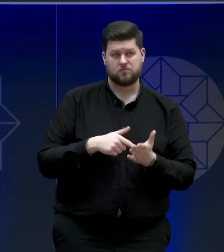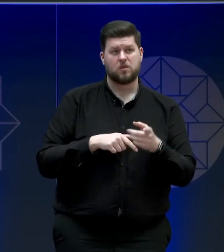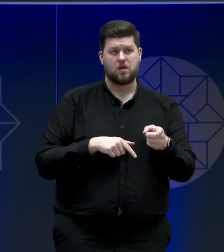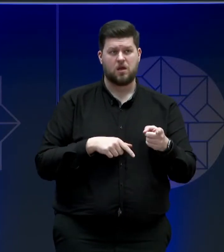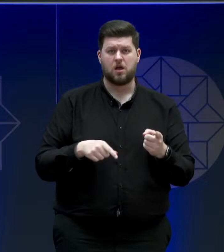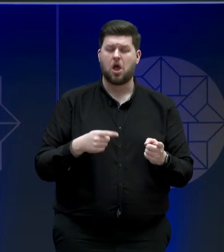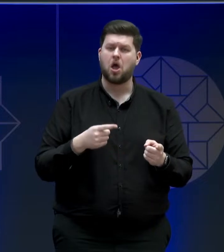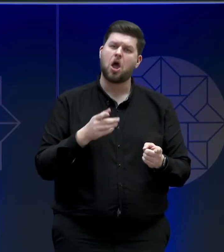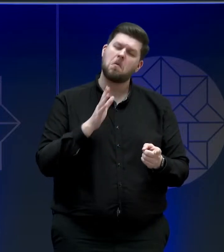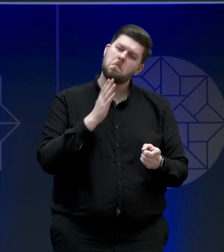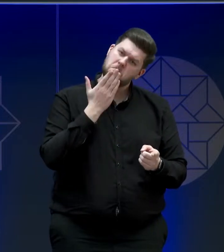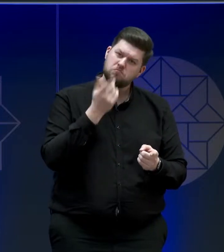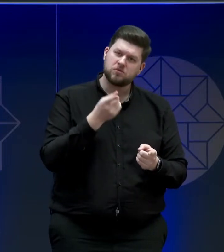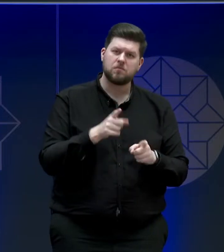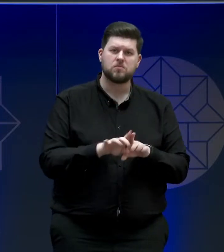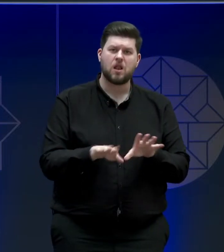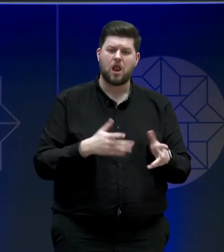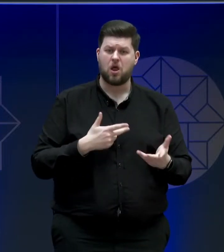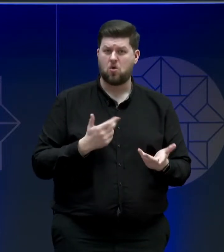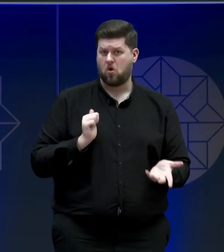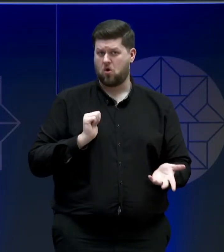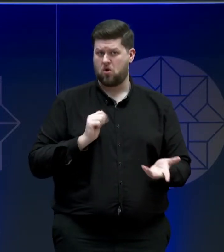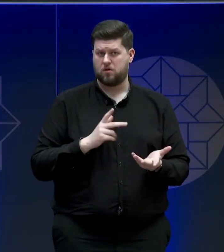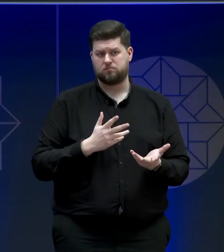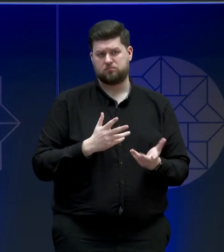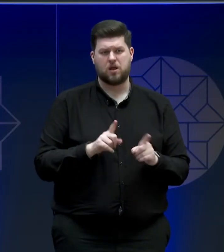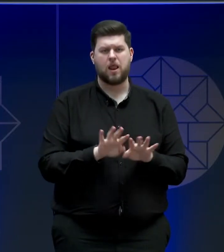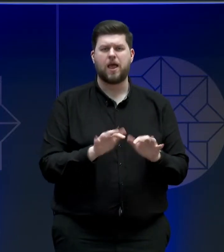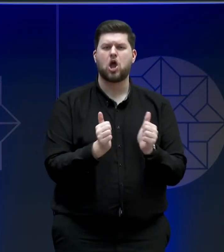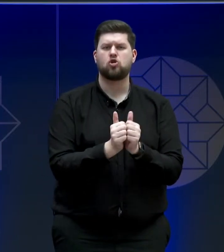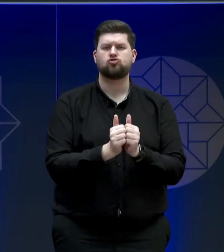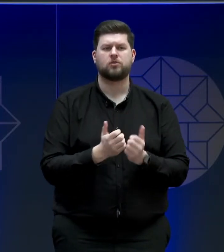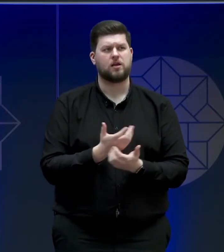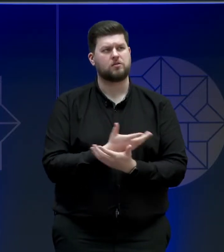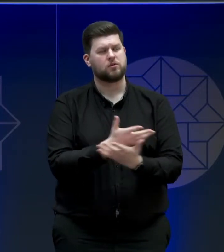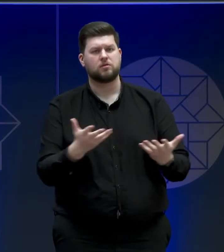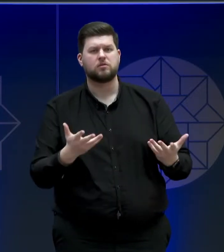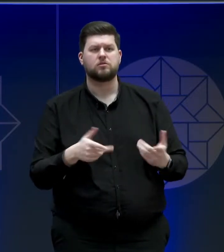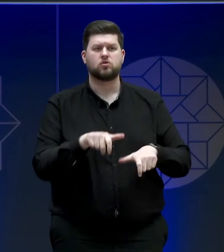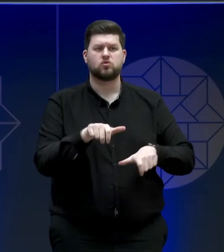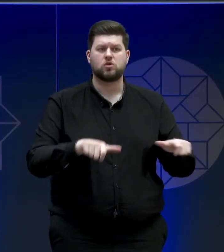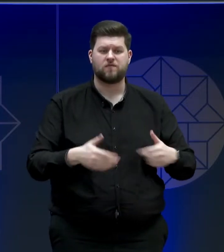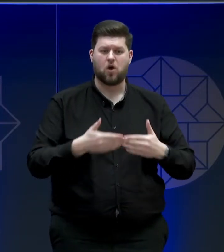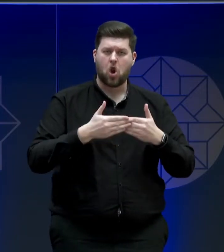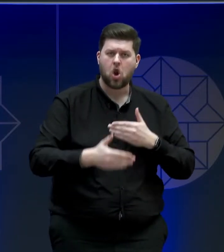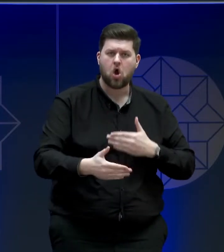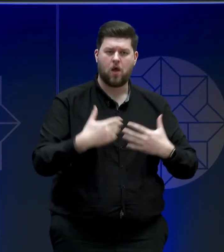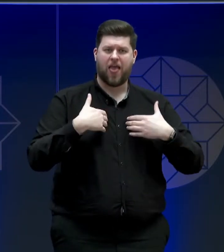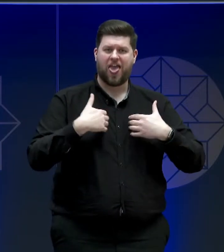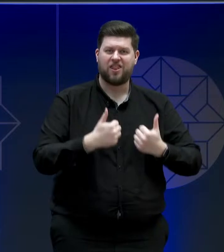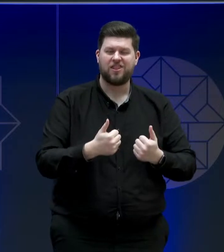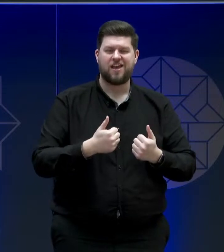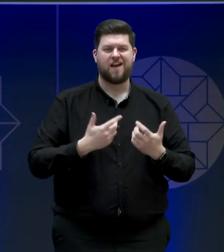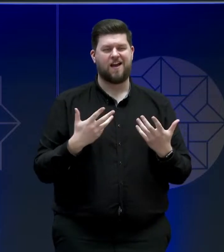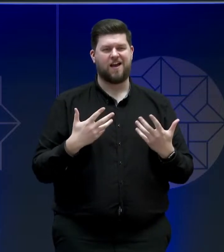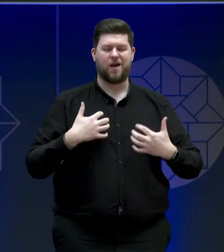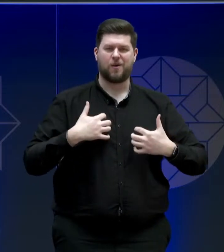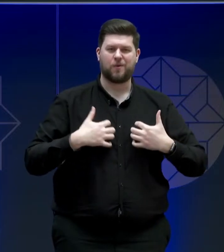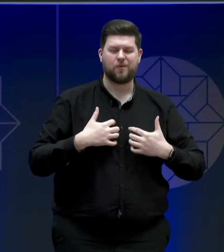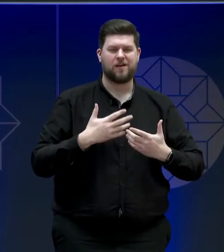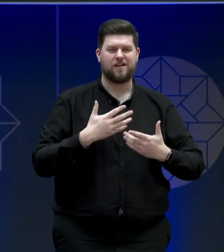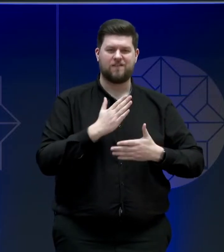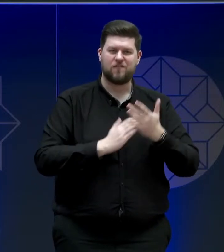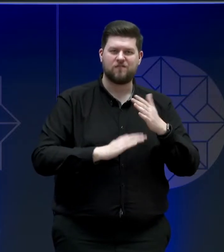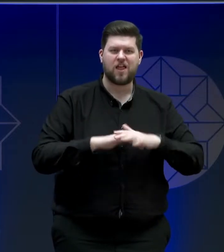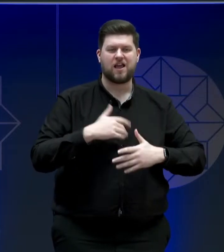a contract with the Scottish citizens for longer, healthier and fulfilling lives. But obviously we only want